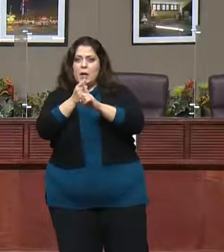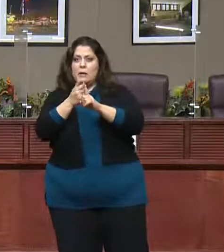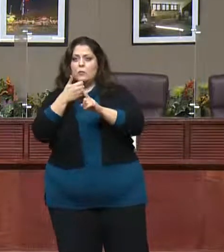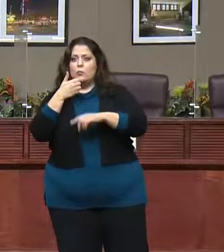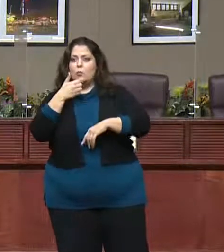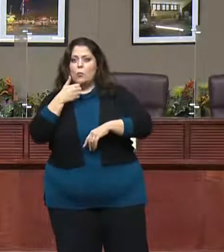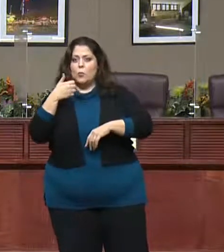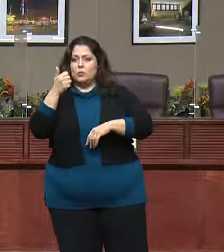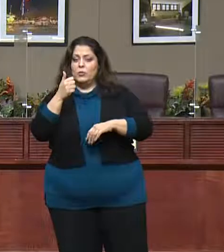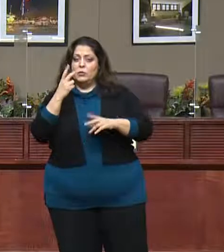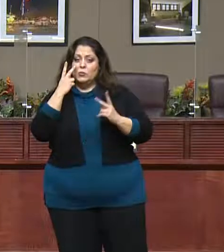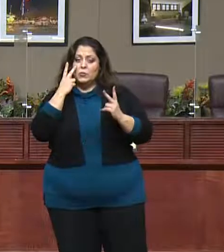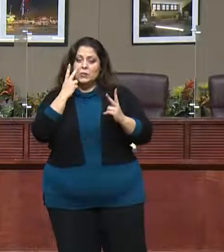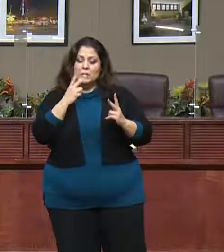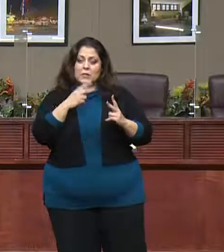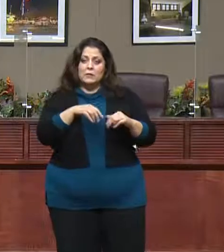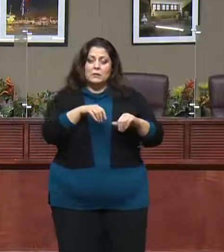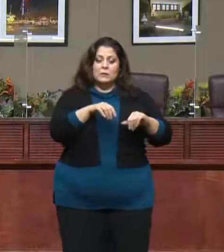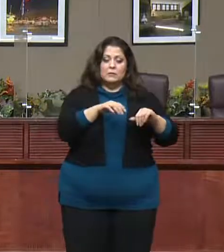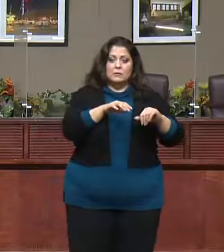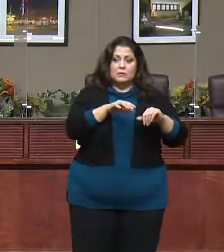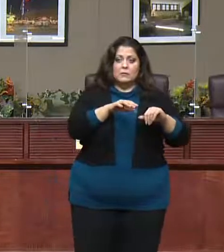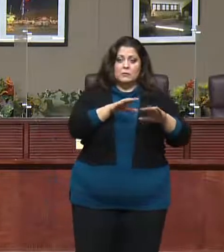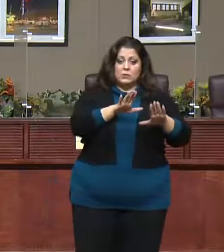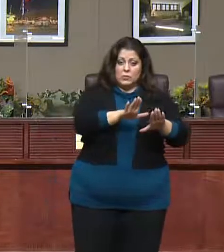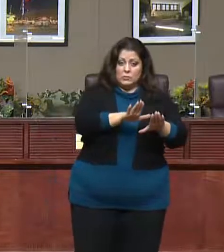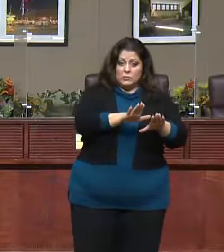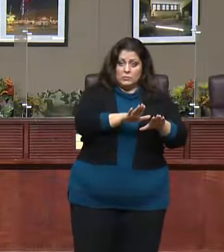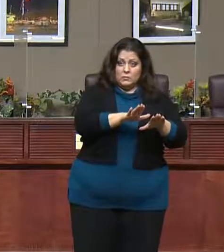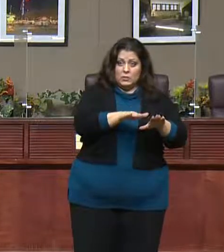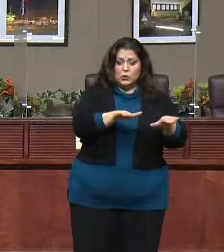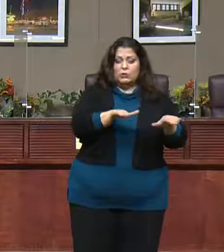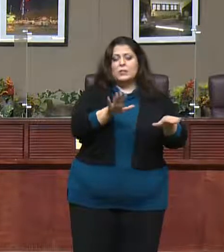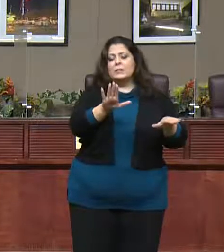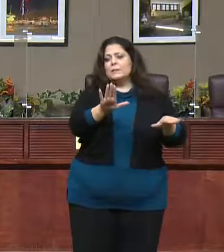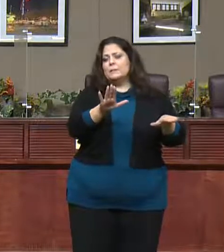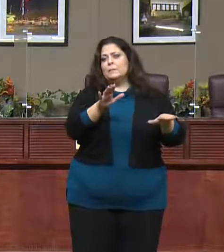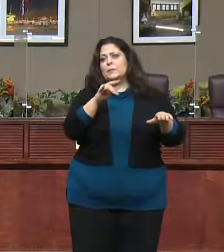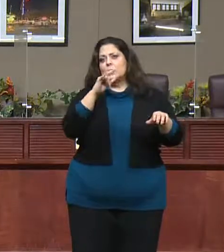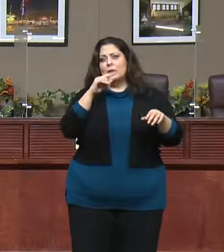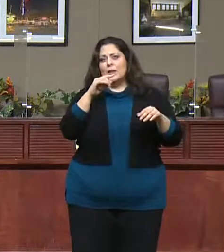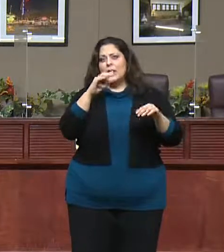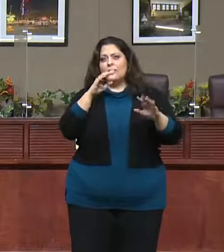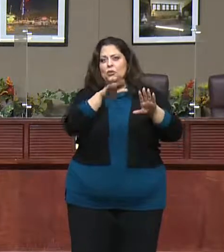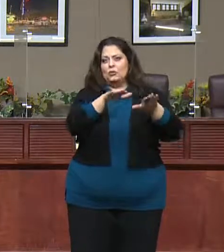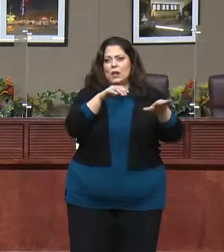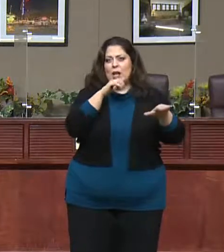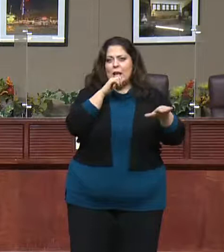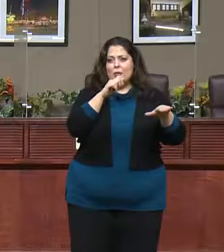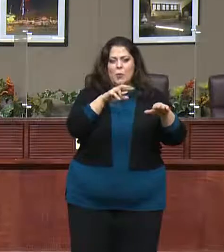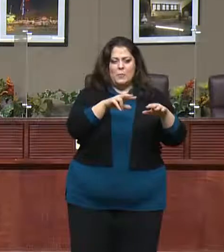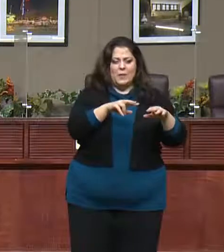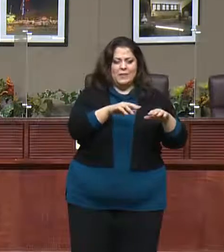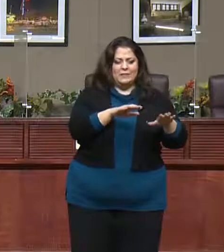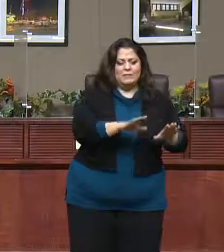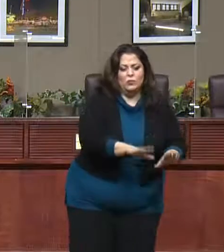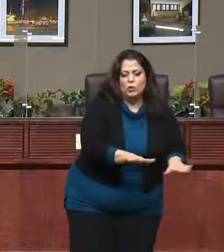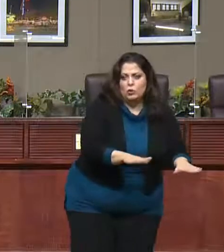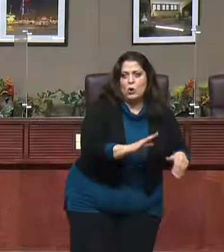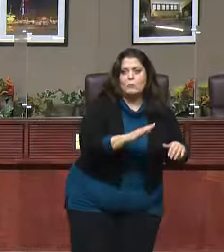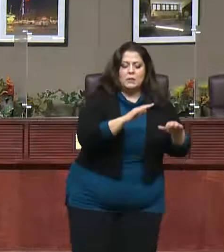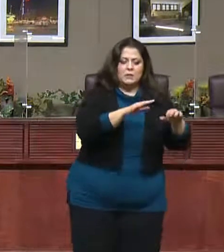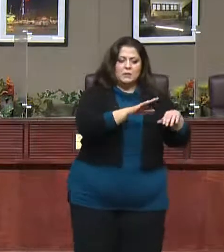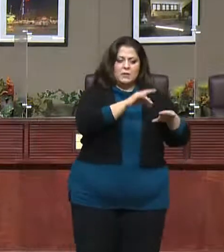have the parents of those children who were initially, and when I say children, I mean, up to college